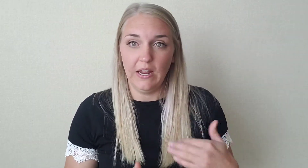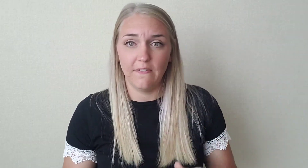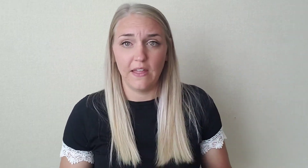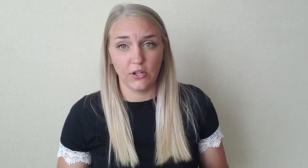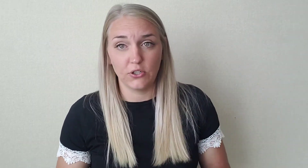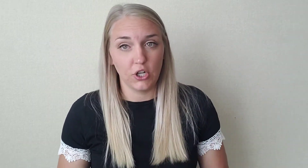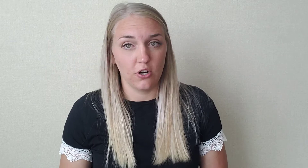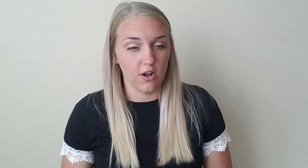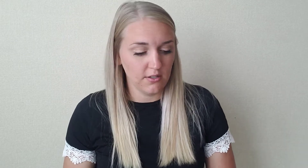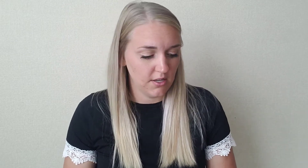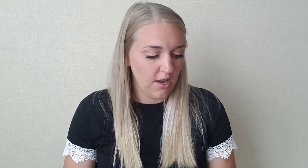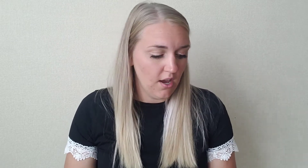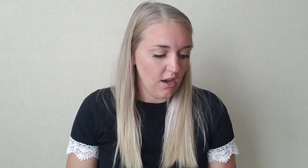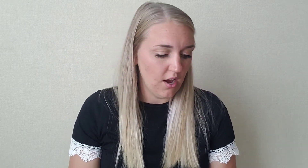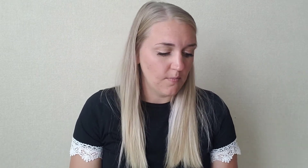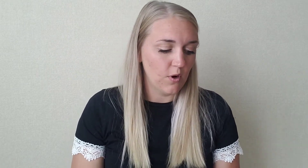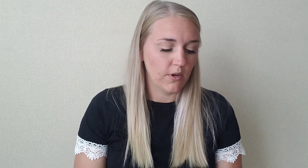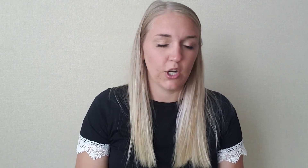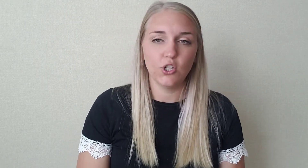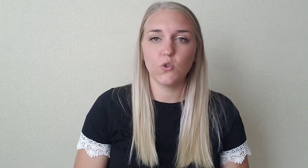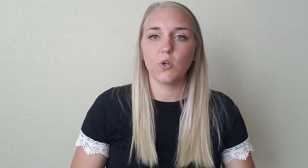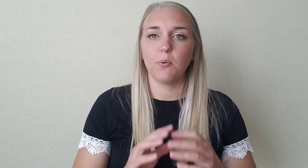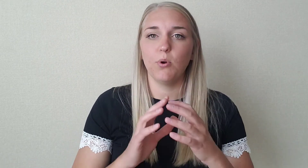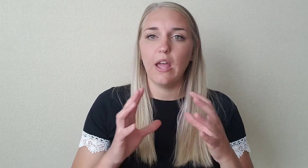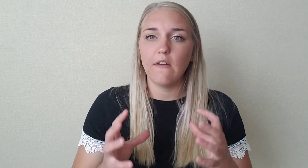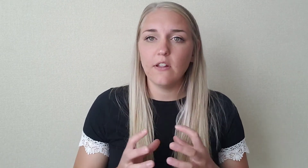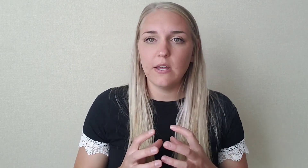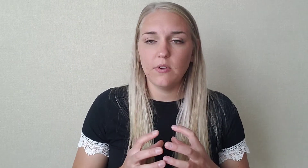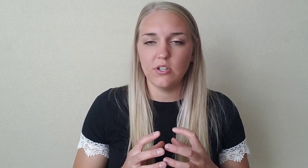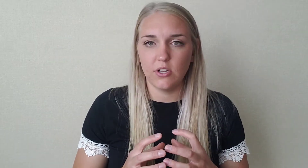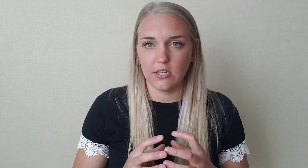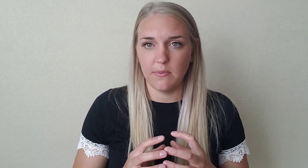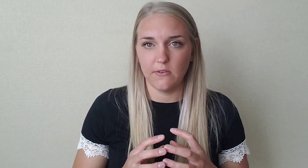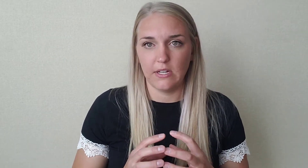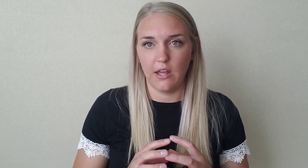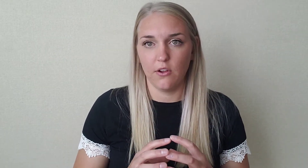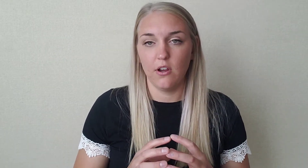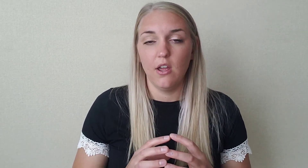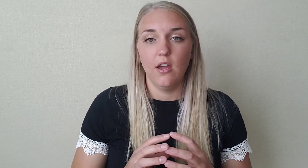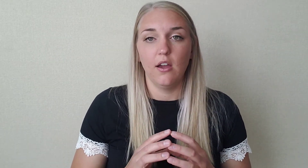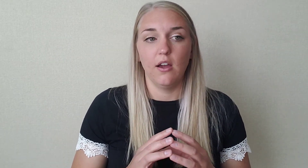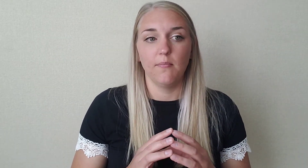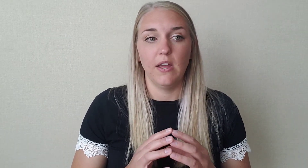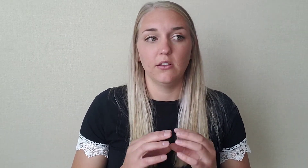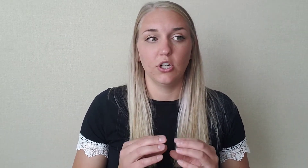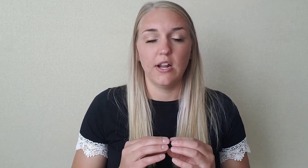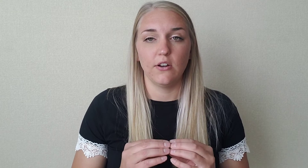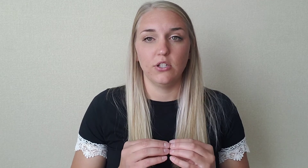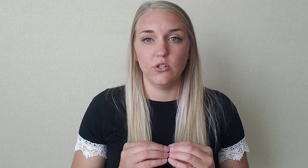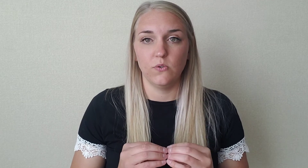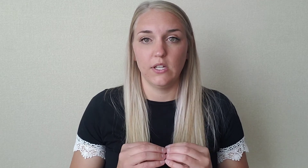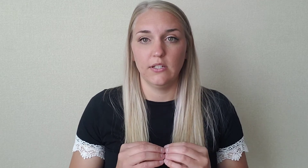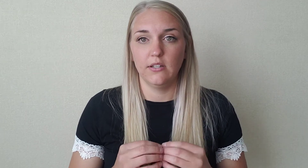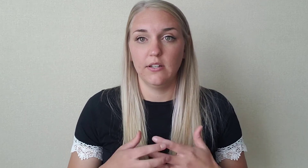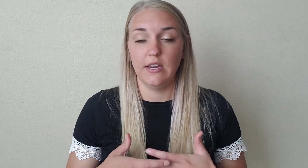if they looked good or not. What we're going to do is we're going to put everything we just talked about together and learn how to use it